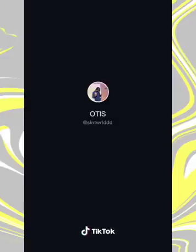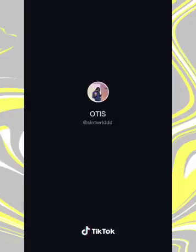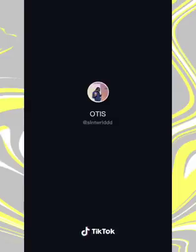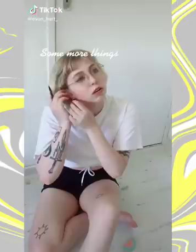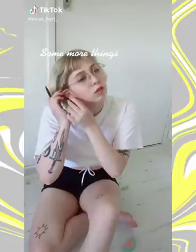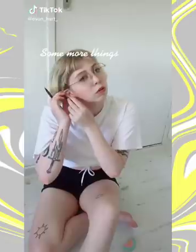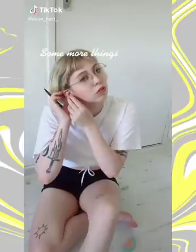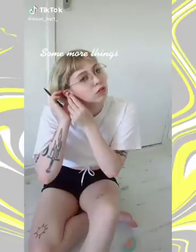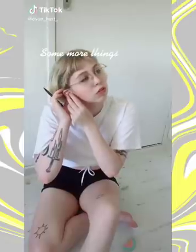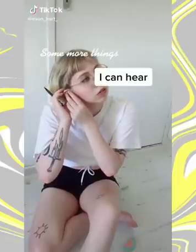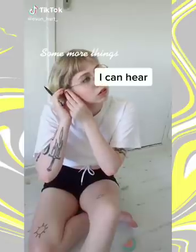To make sure.